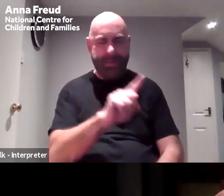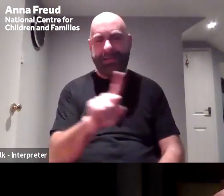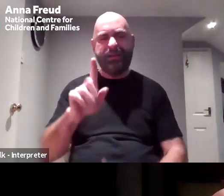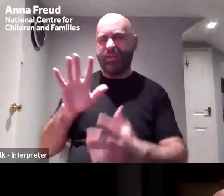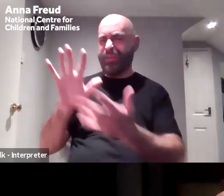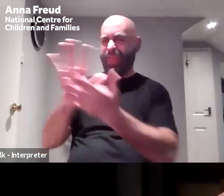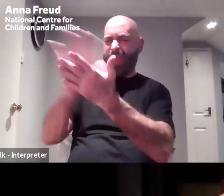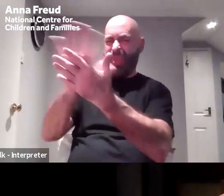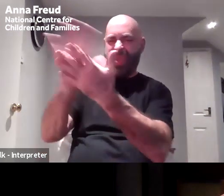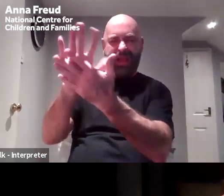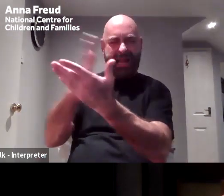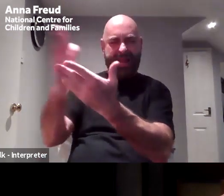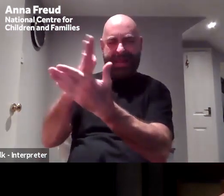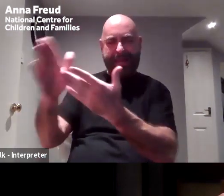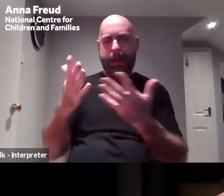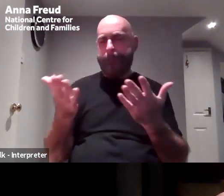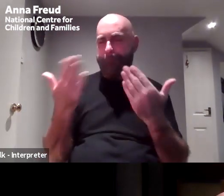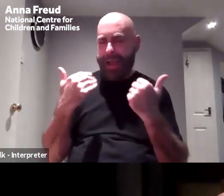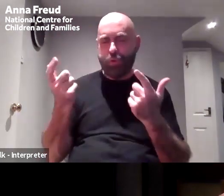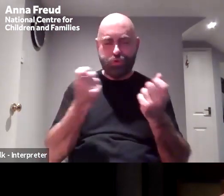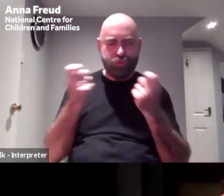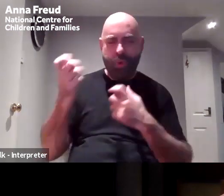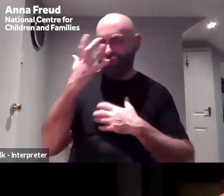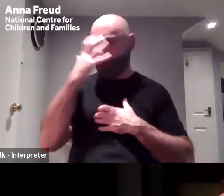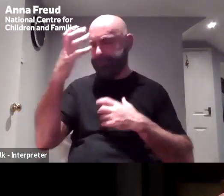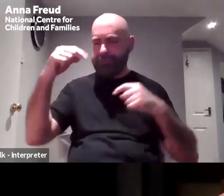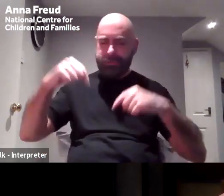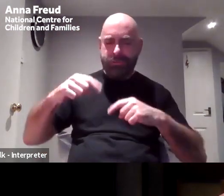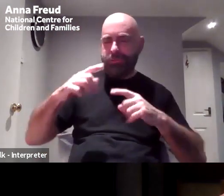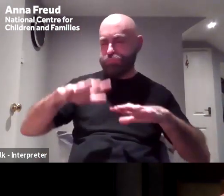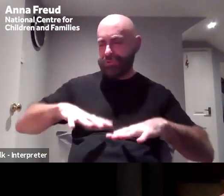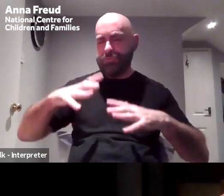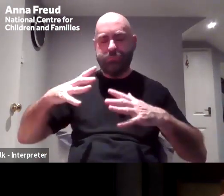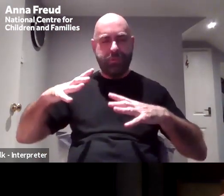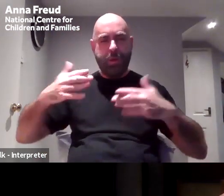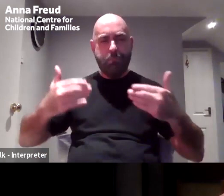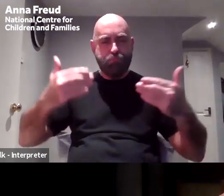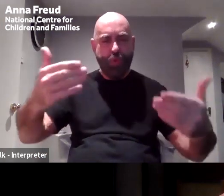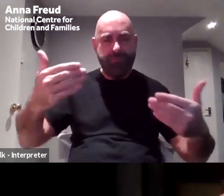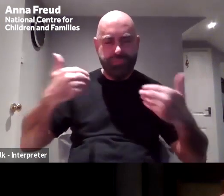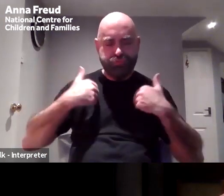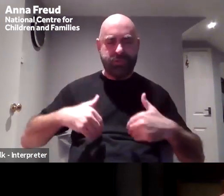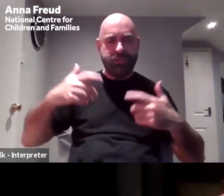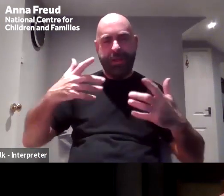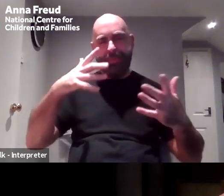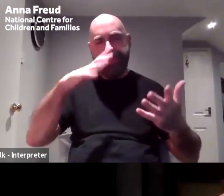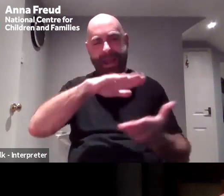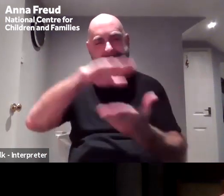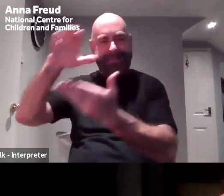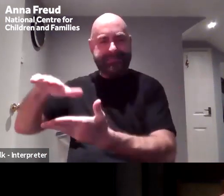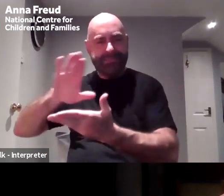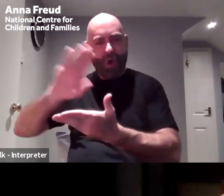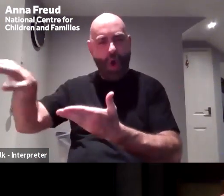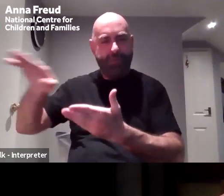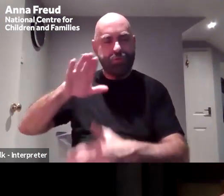nebulous ideas of taking back control and sovereignty and God knows what, and moving for rich people, moving their assets offshore